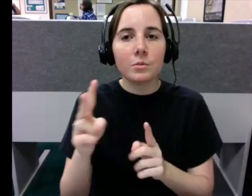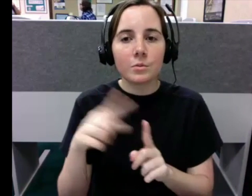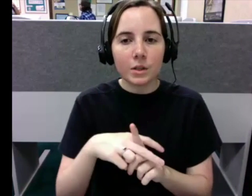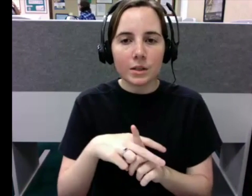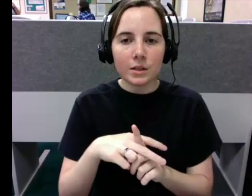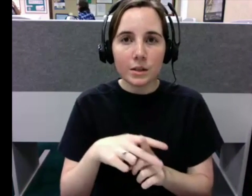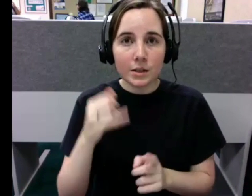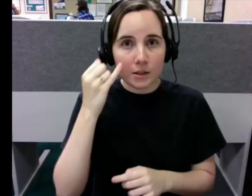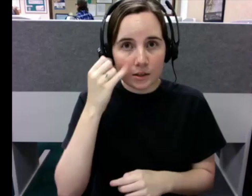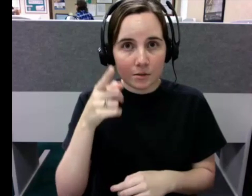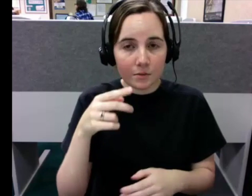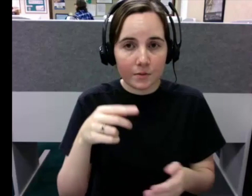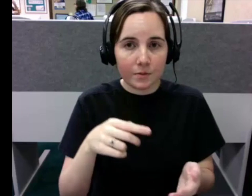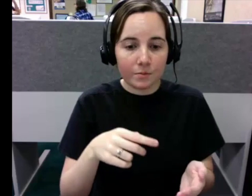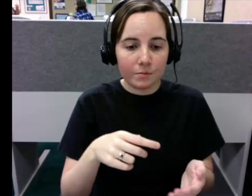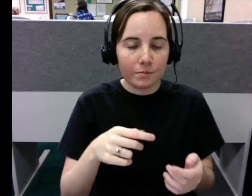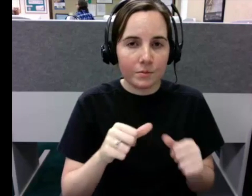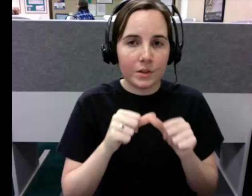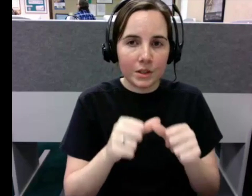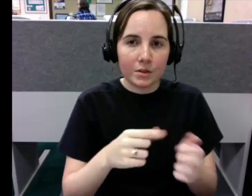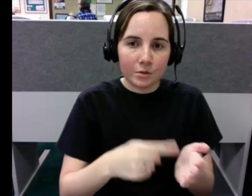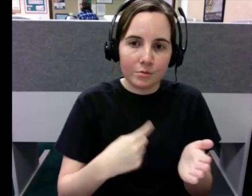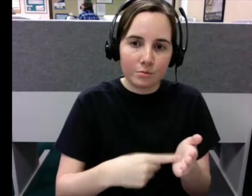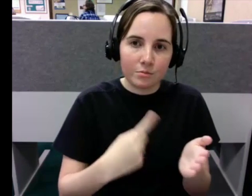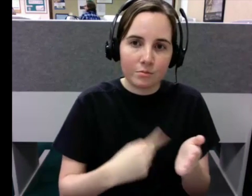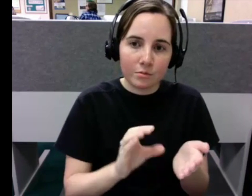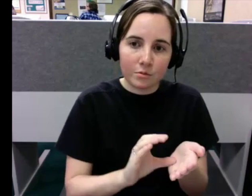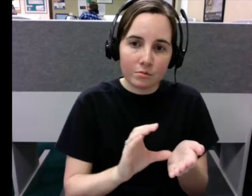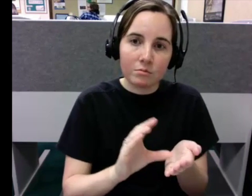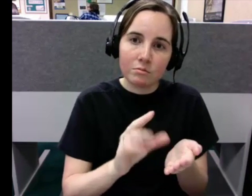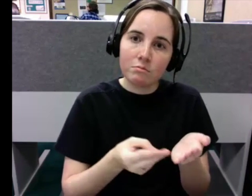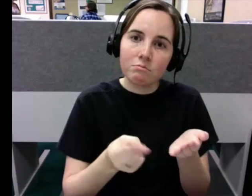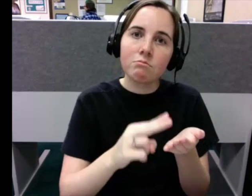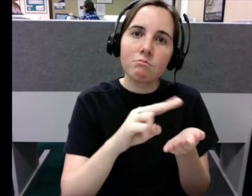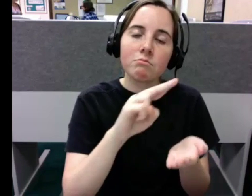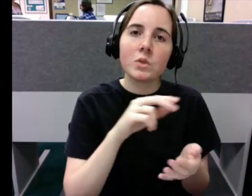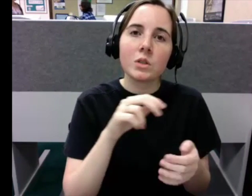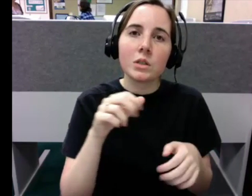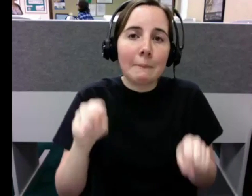be reduced or stopped, but you may be able to keep your Medicaid coverage.